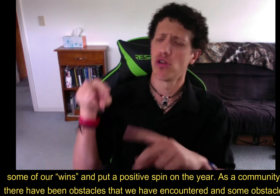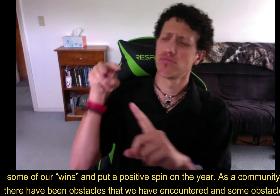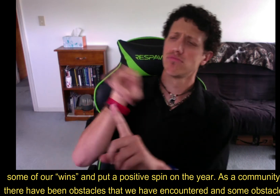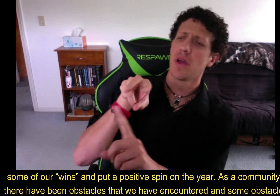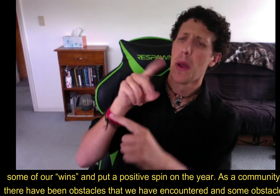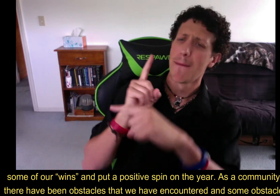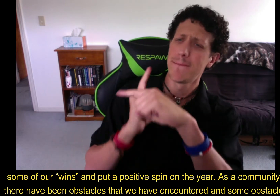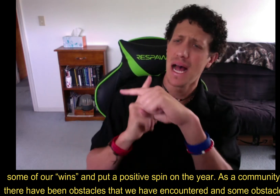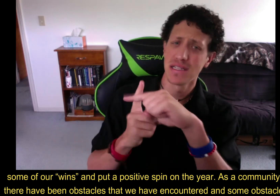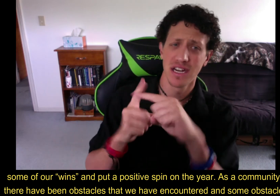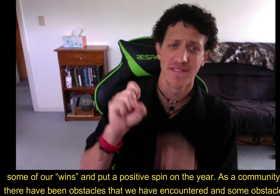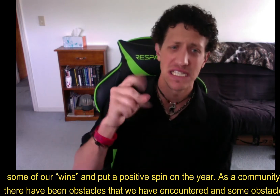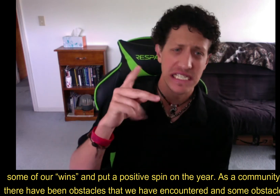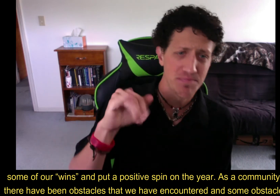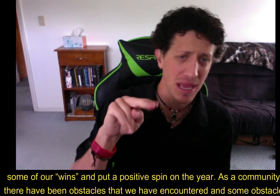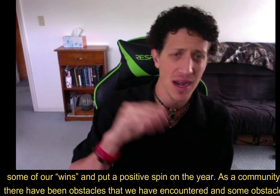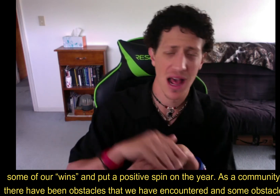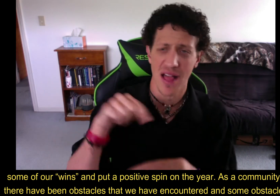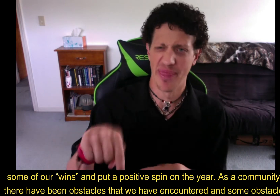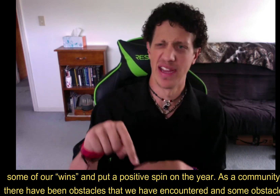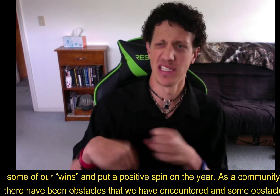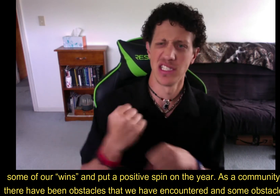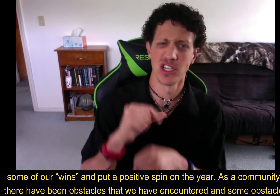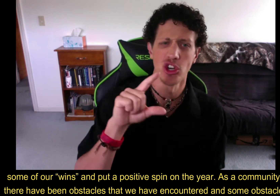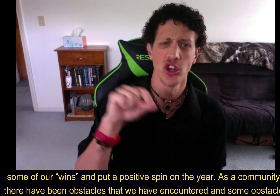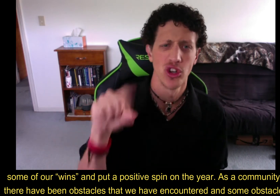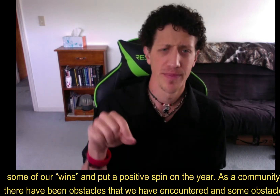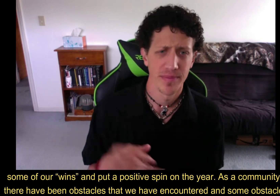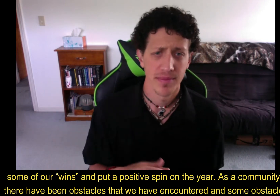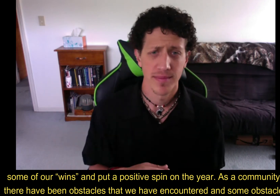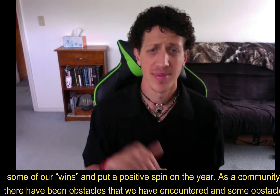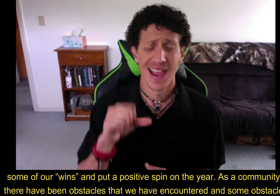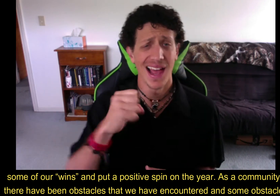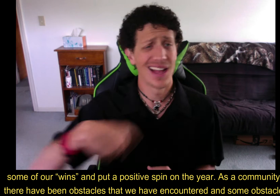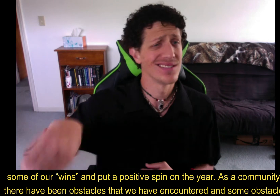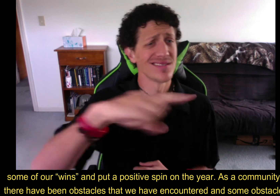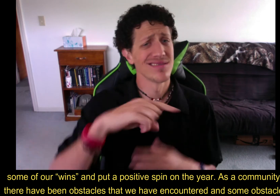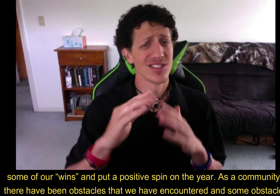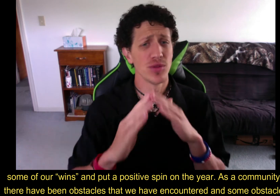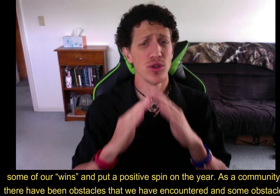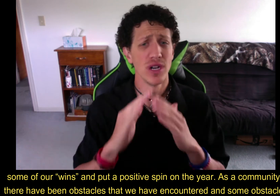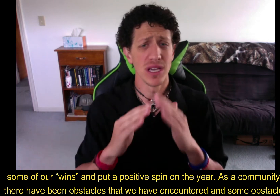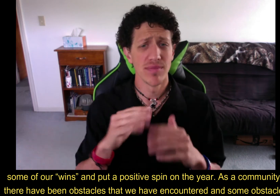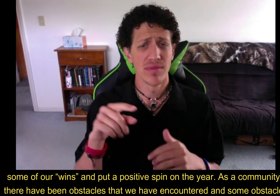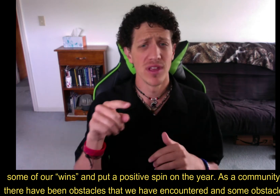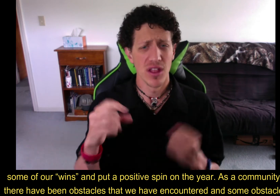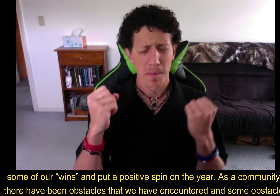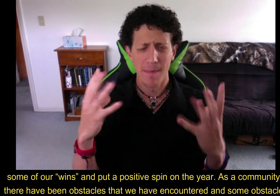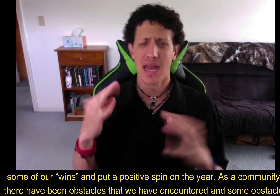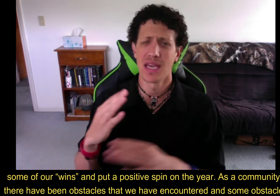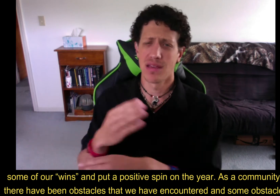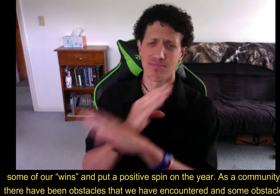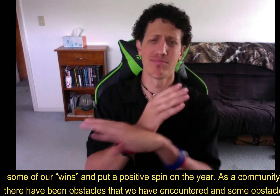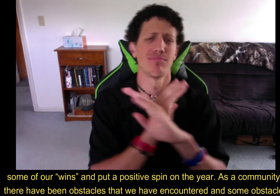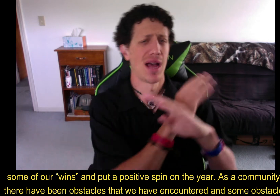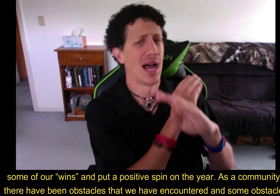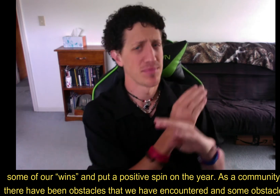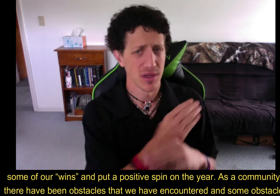positive spin on this year. As community, many obstacles